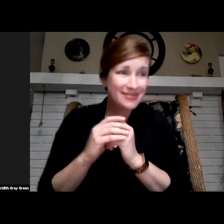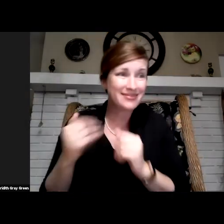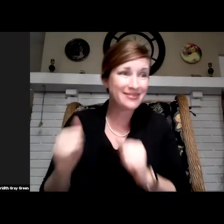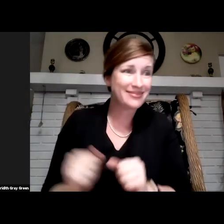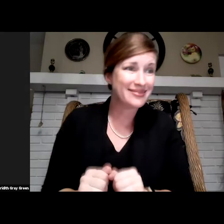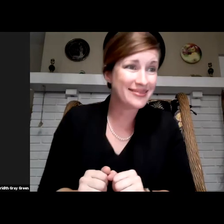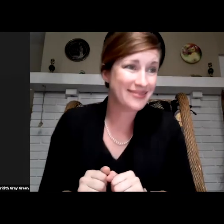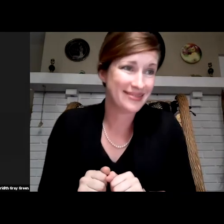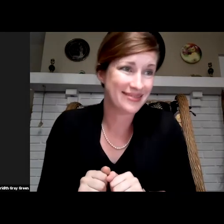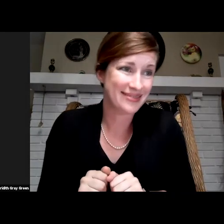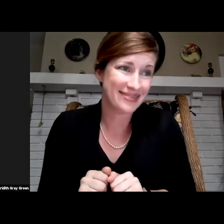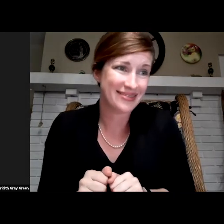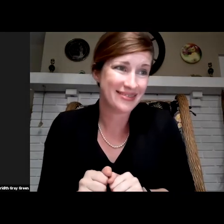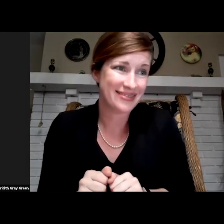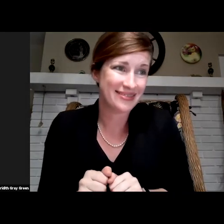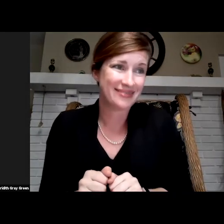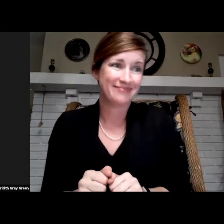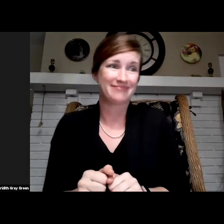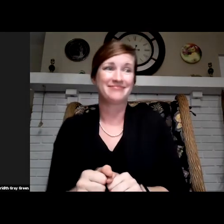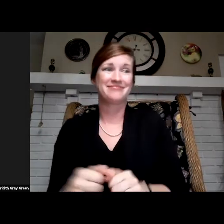I think we have time for one more.